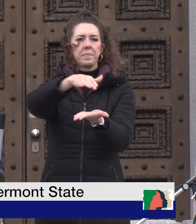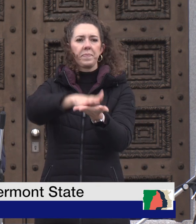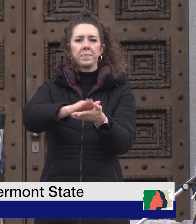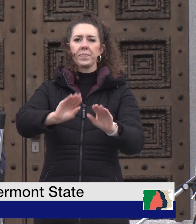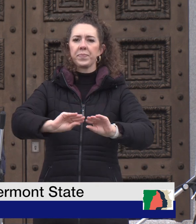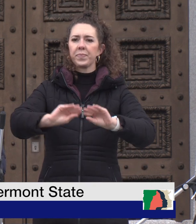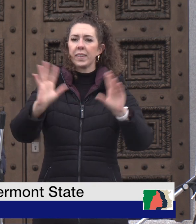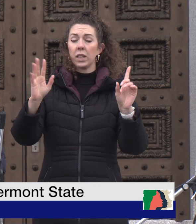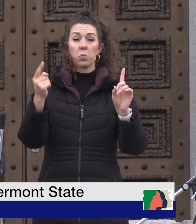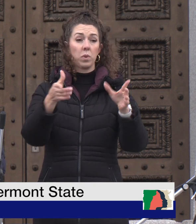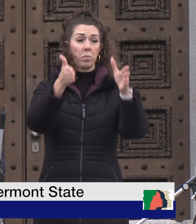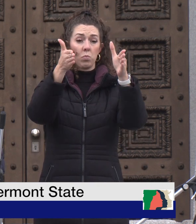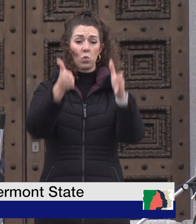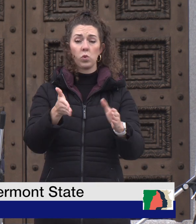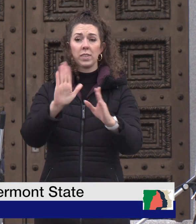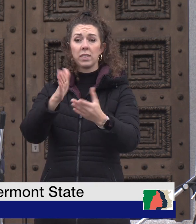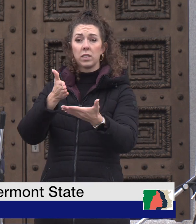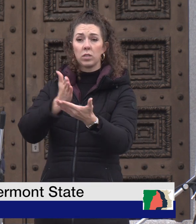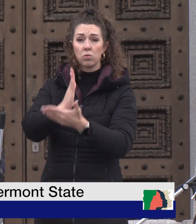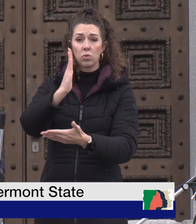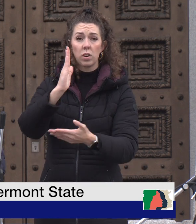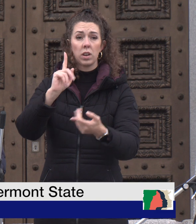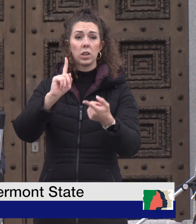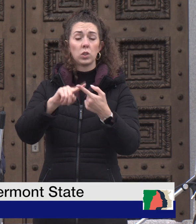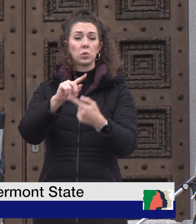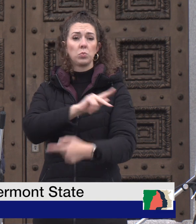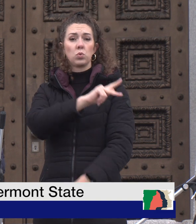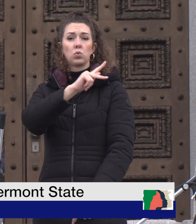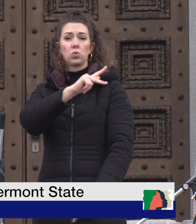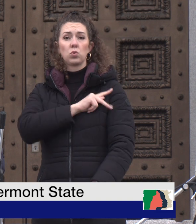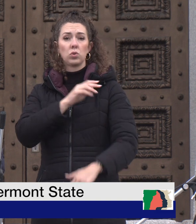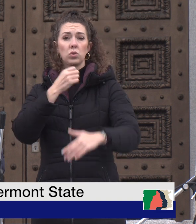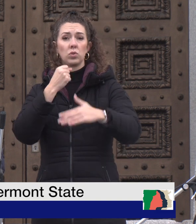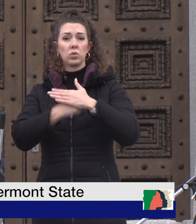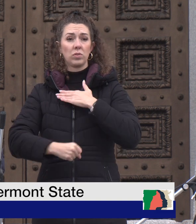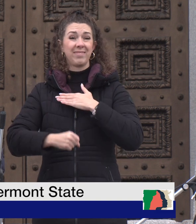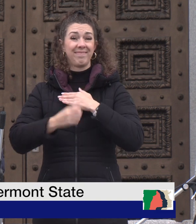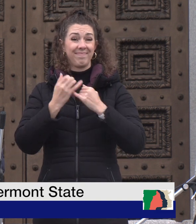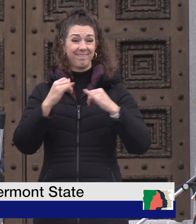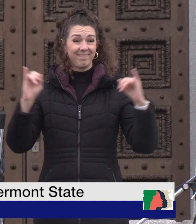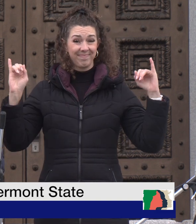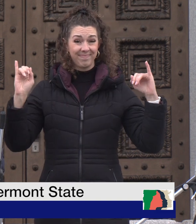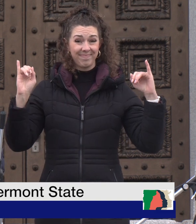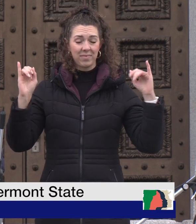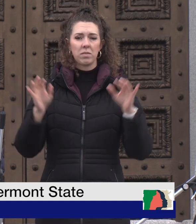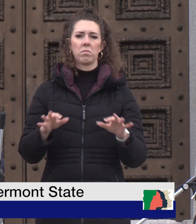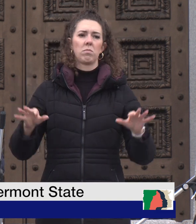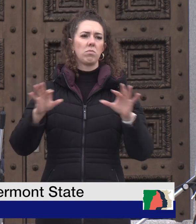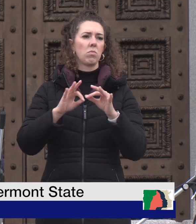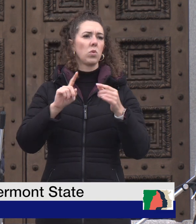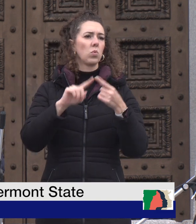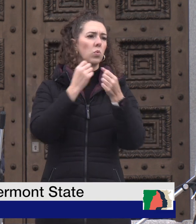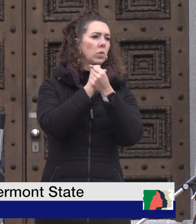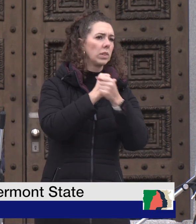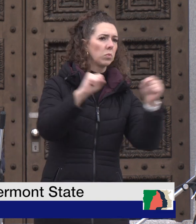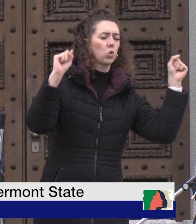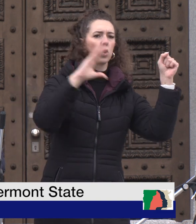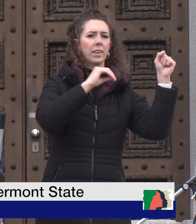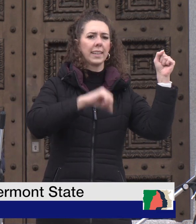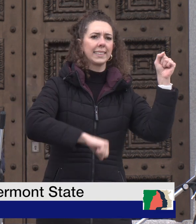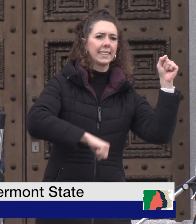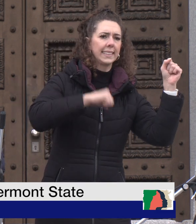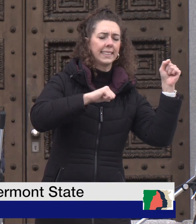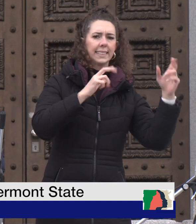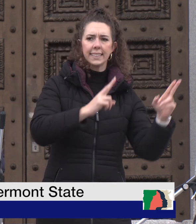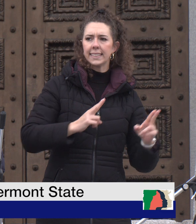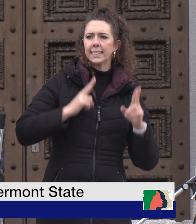an individual's right to personal reproductive autonomy is central to the liberty and dignity to